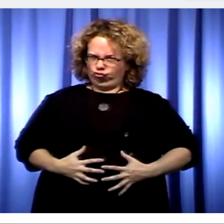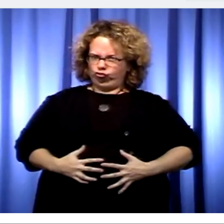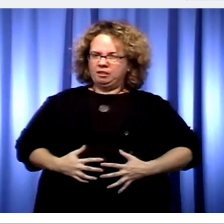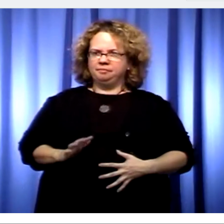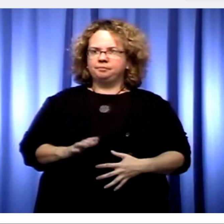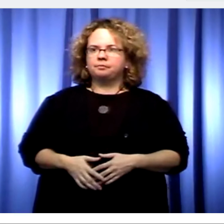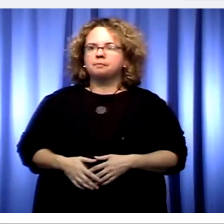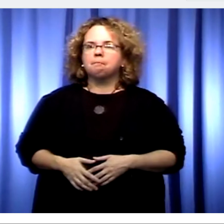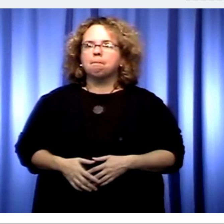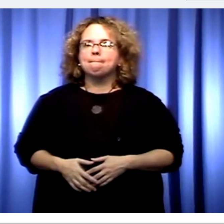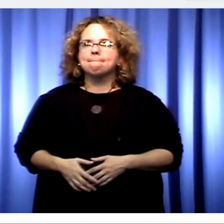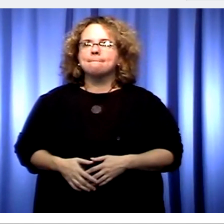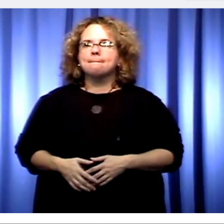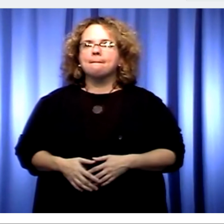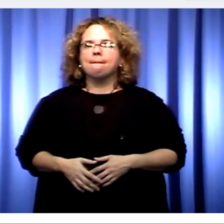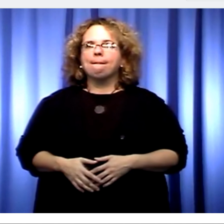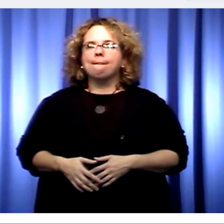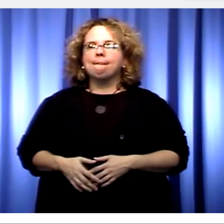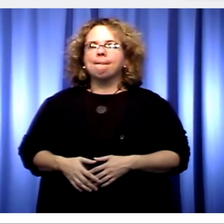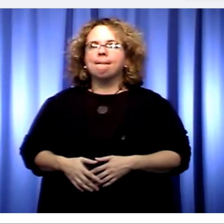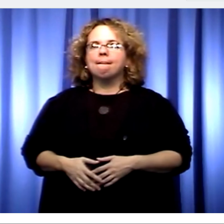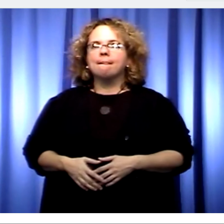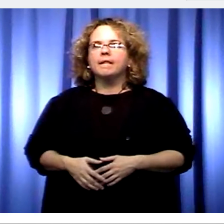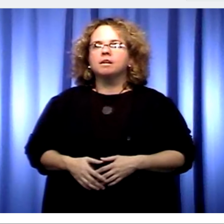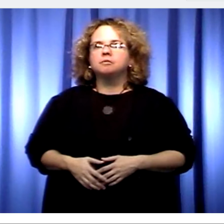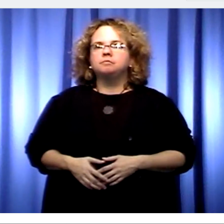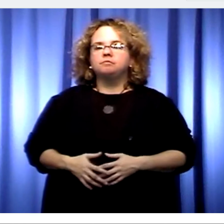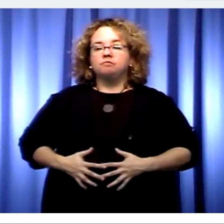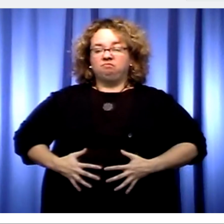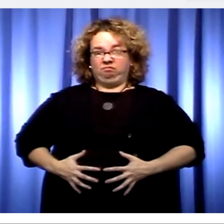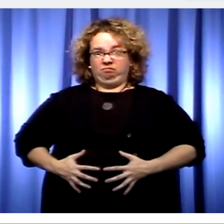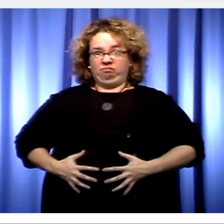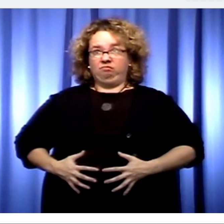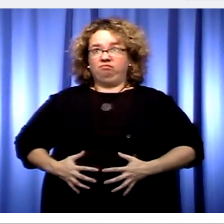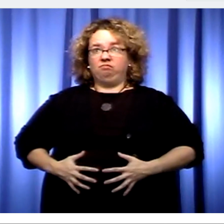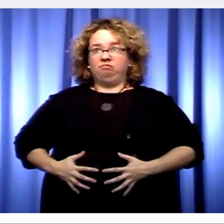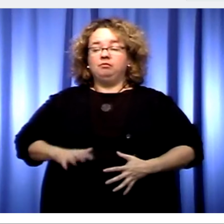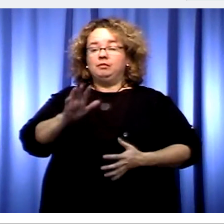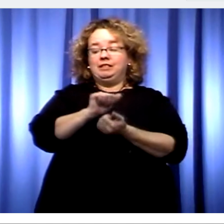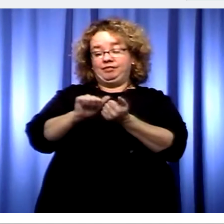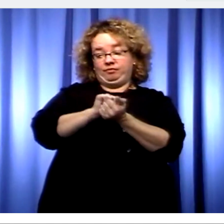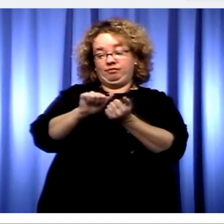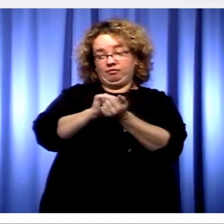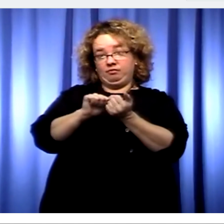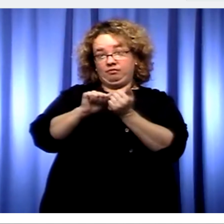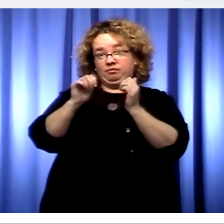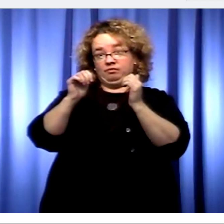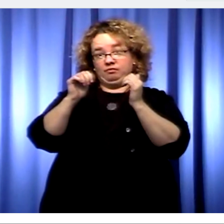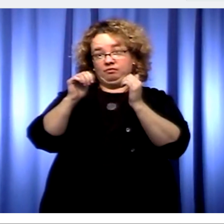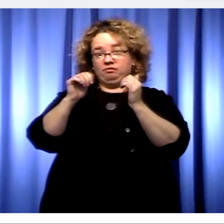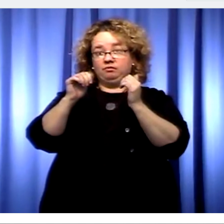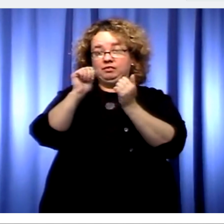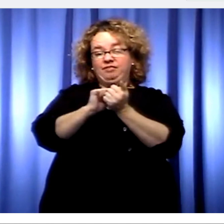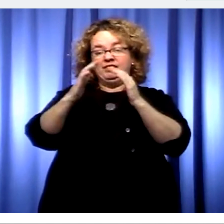So your stomach is connected to your small intestine. That's where the food travels next.